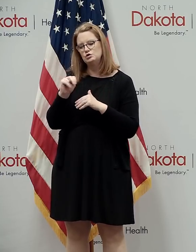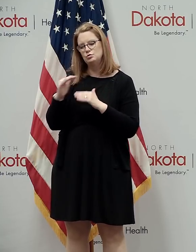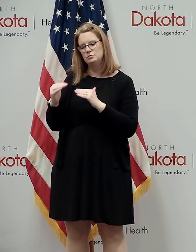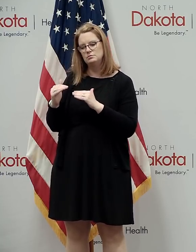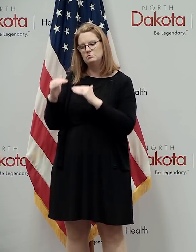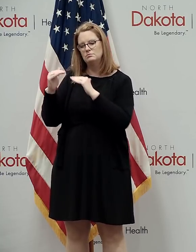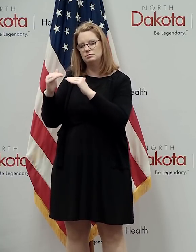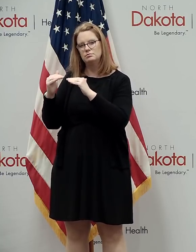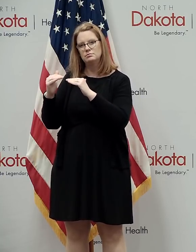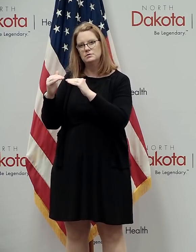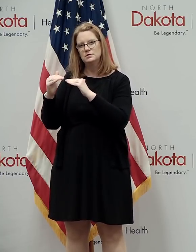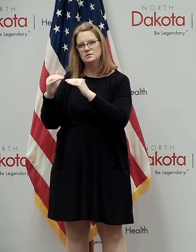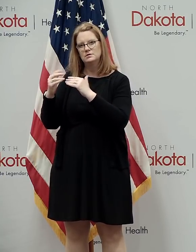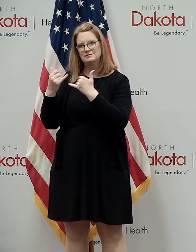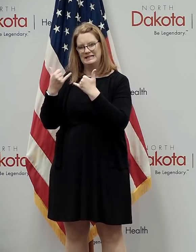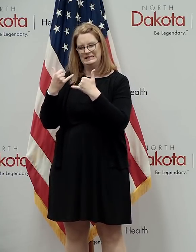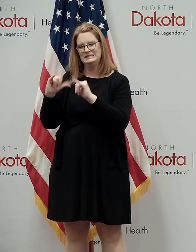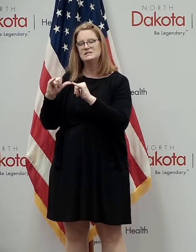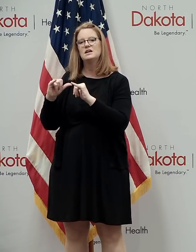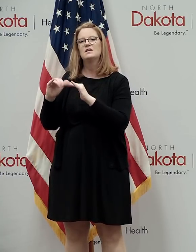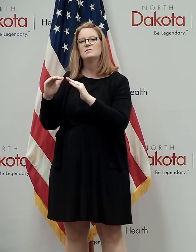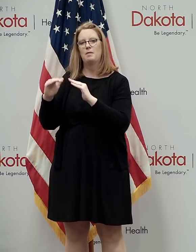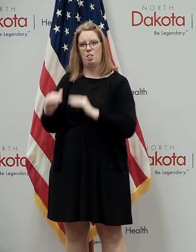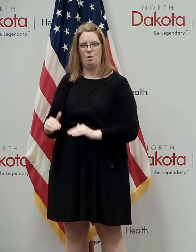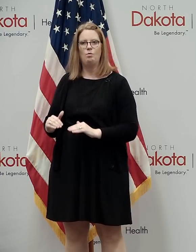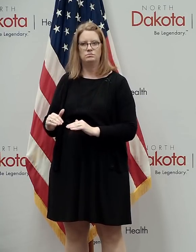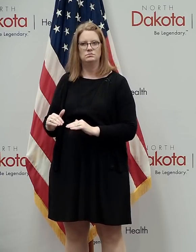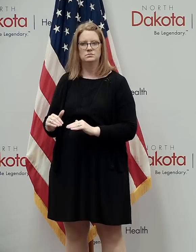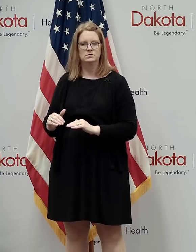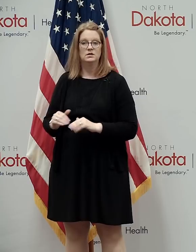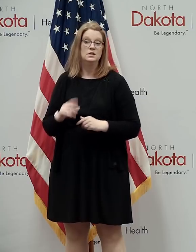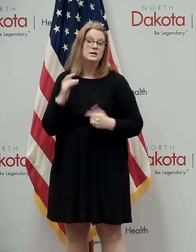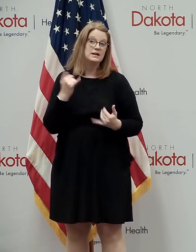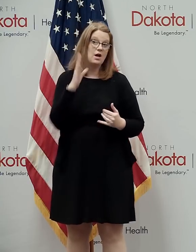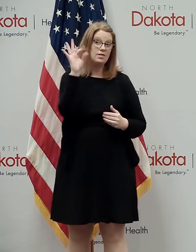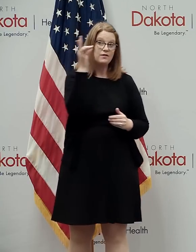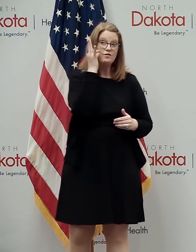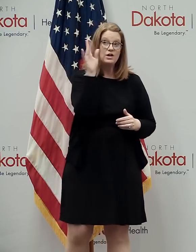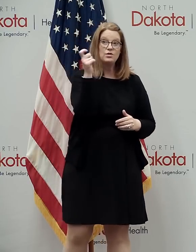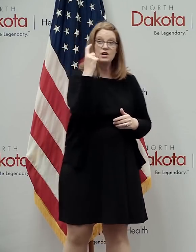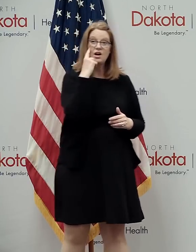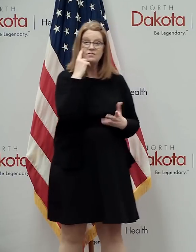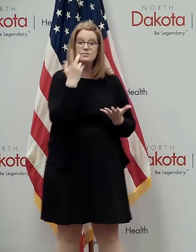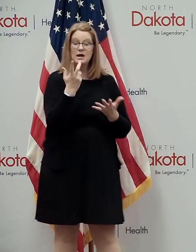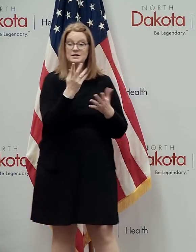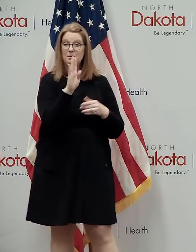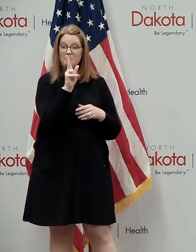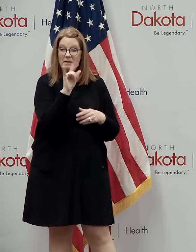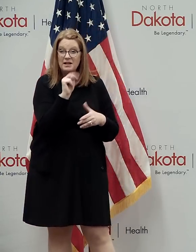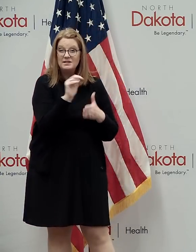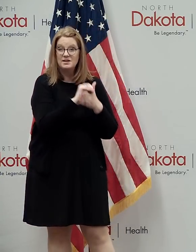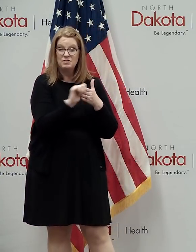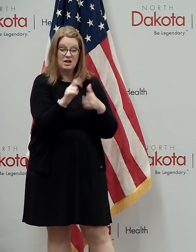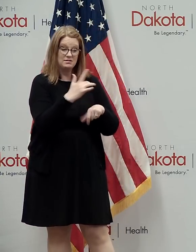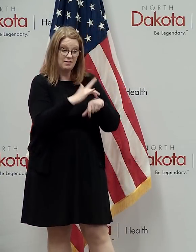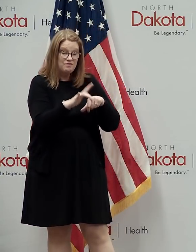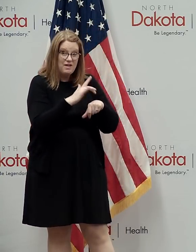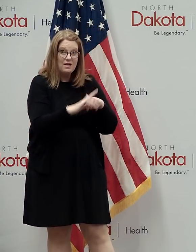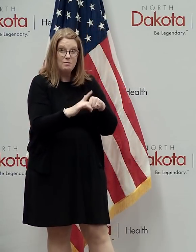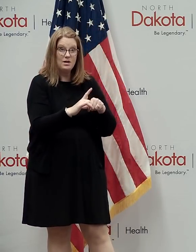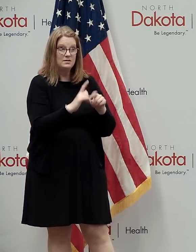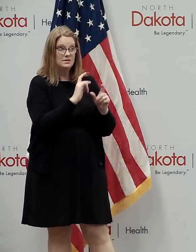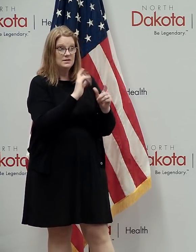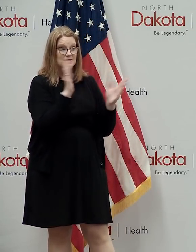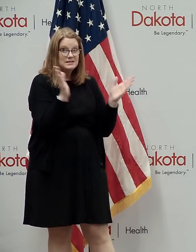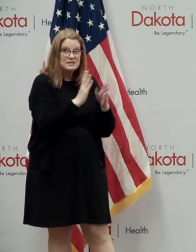but is still well below pre-pandemic levels. And while the federal government has made billions of dollars available through the CARES Act to individuals,